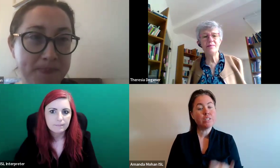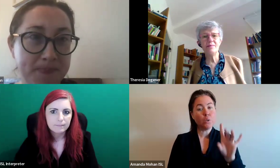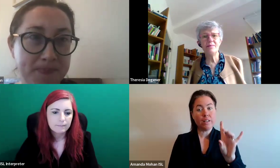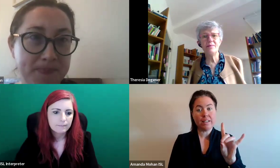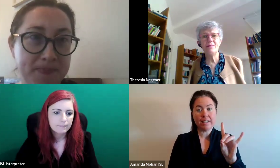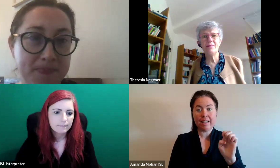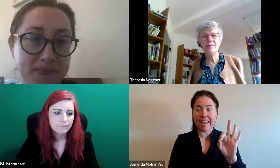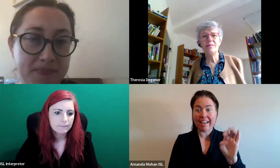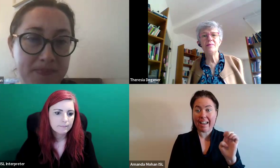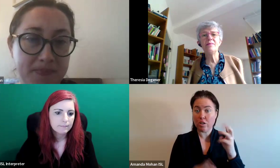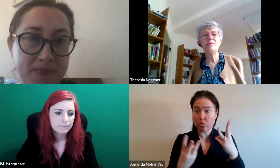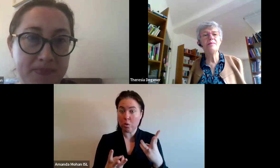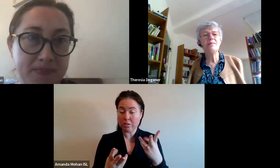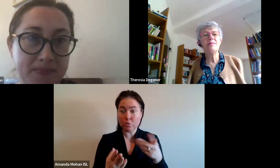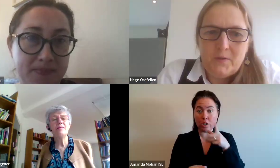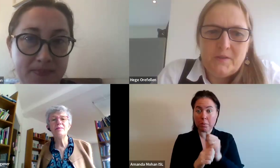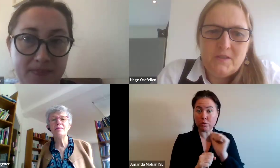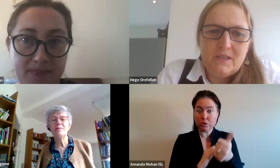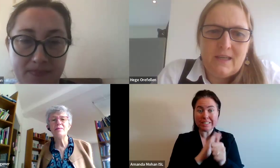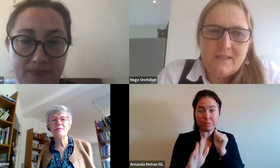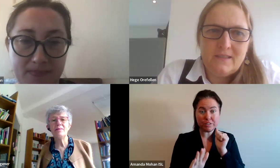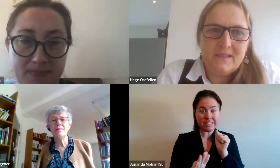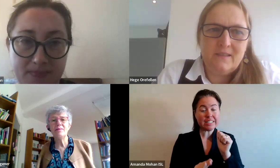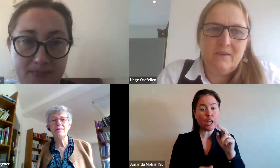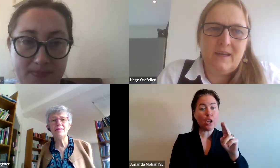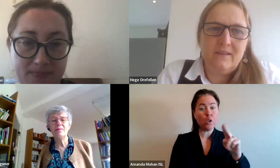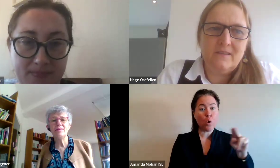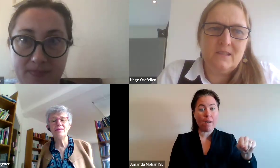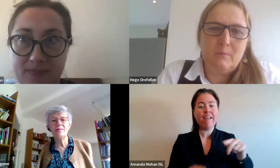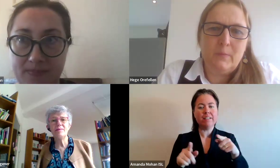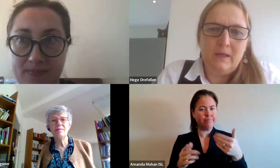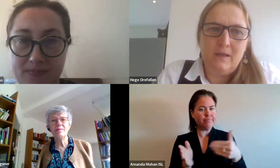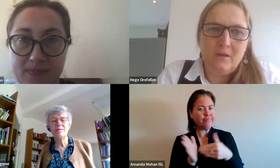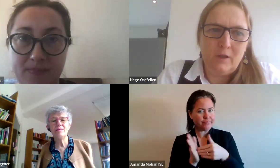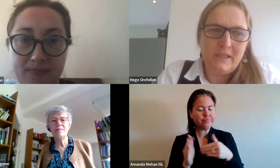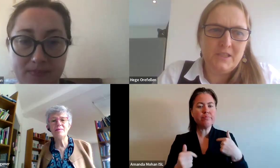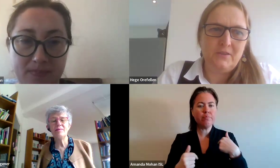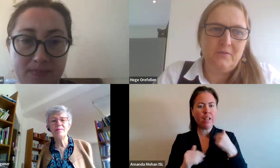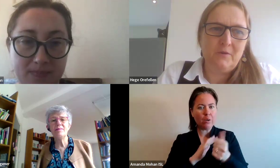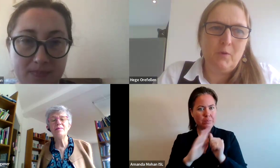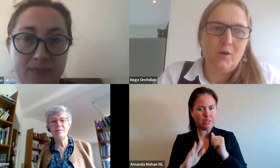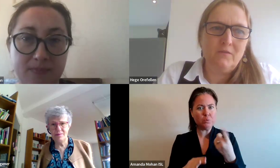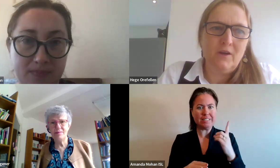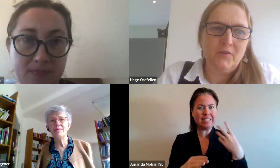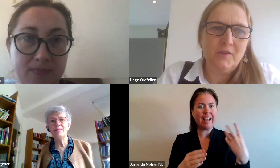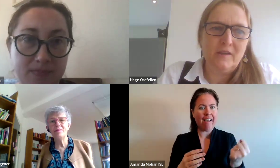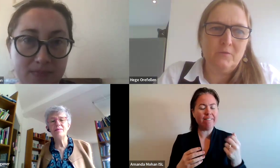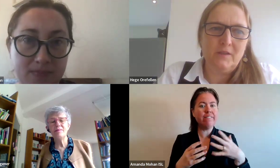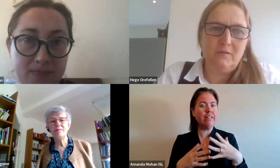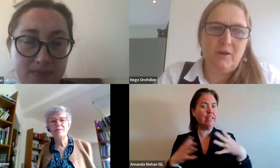Norway? Yes, with our experience, as I said, we had this big coalition report